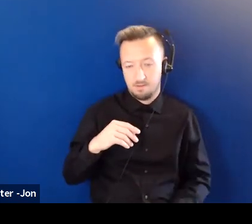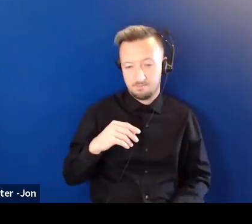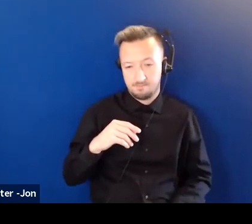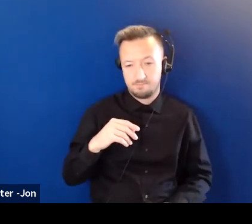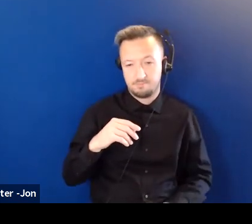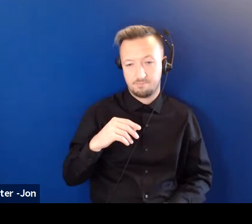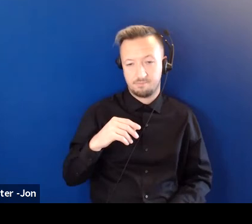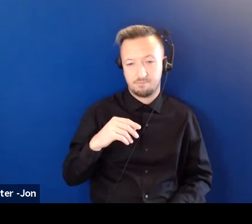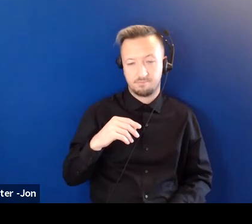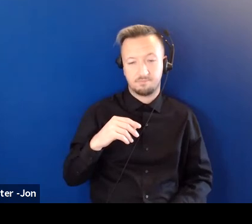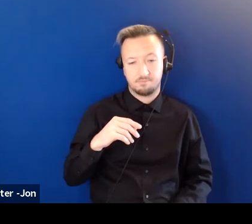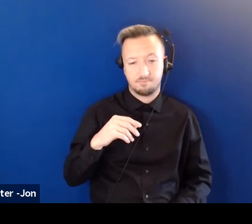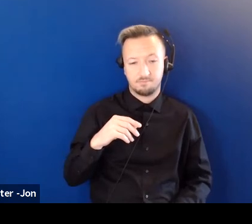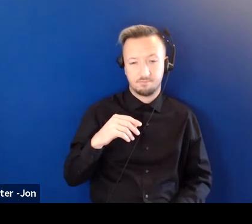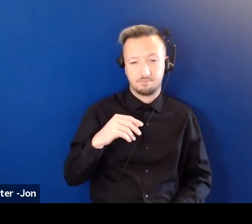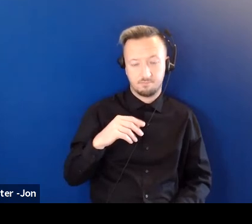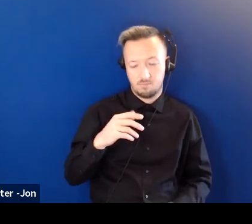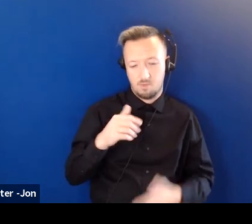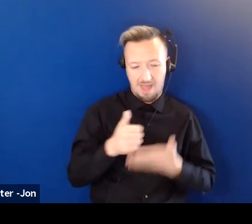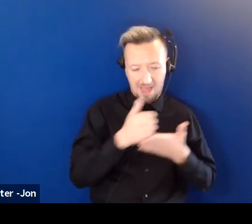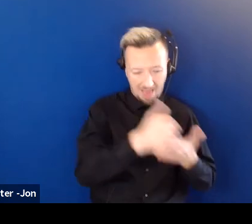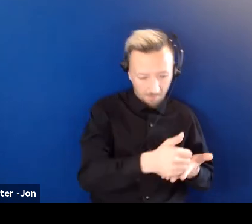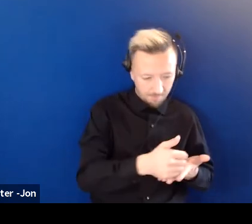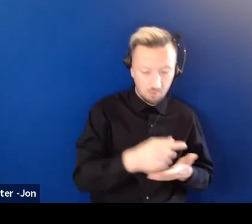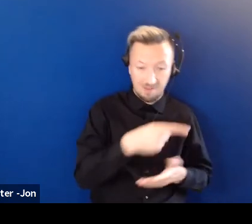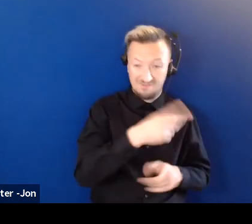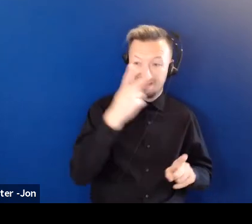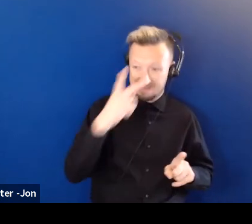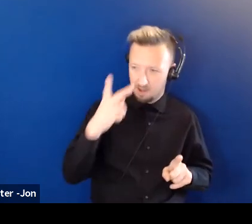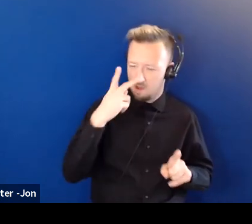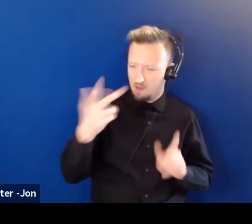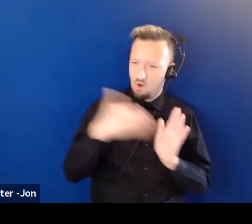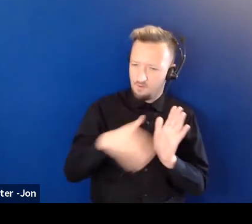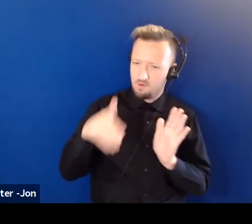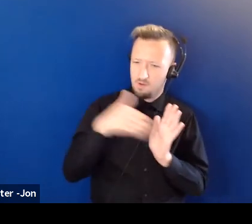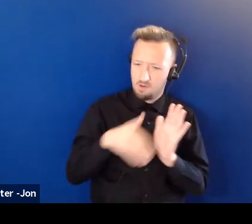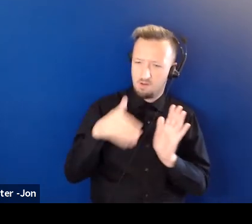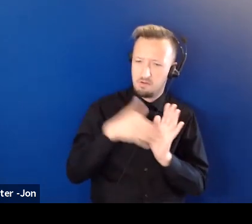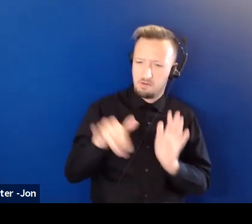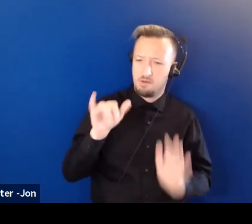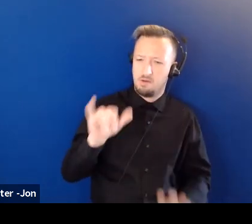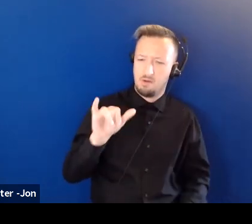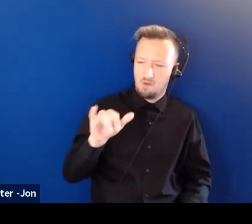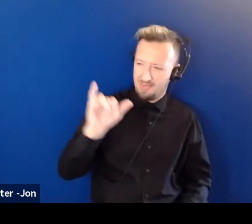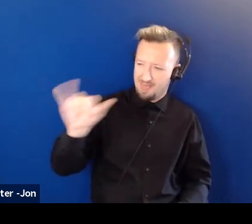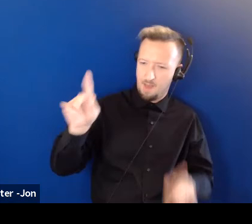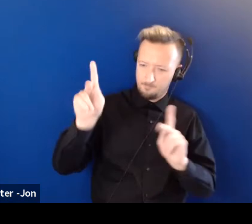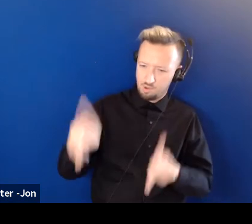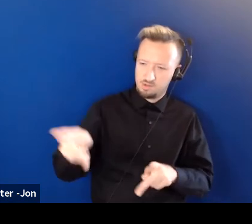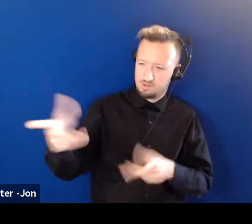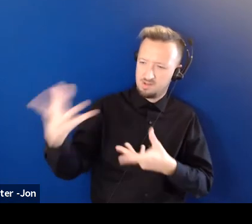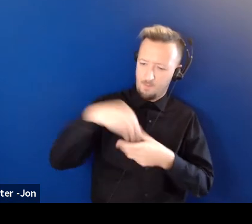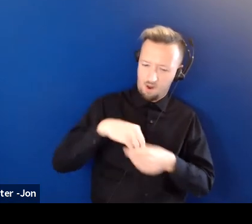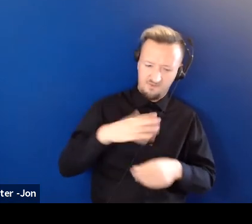own disability, and just seeing it over and over again, and knowing that that person is a part of their community and there to